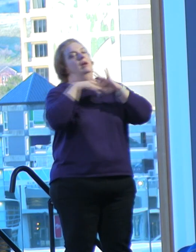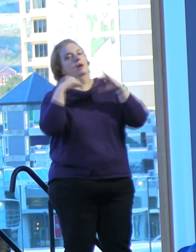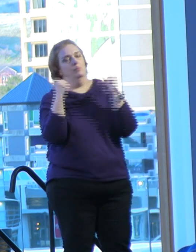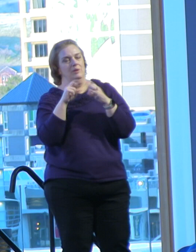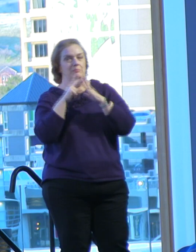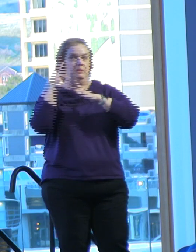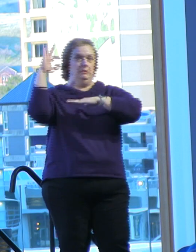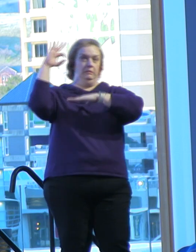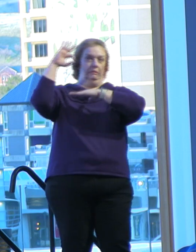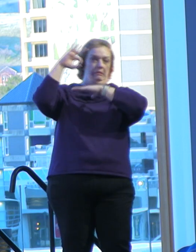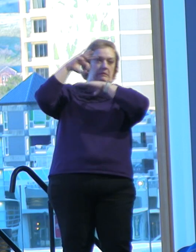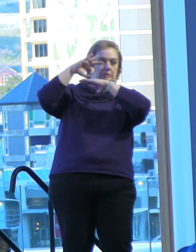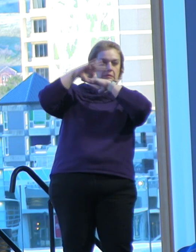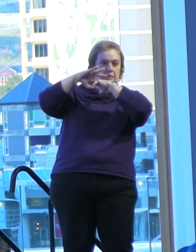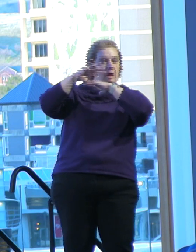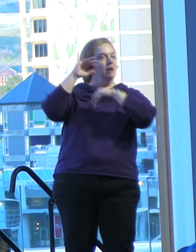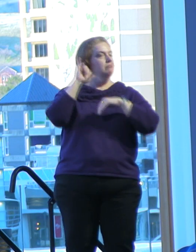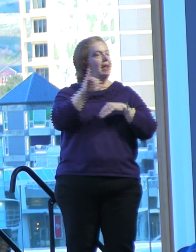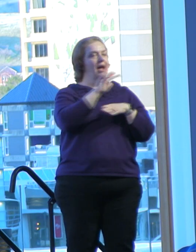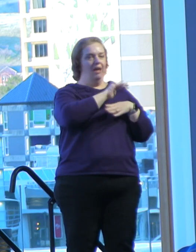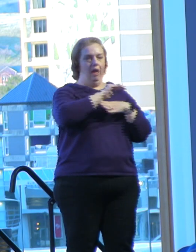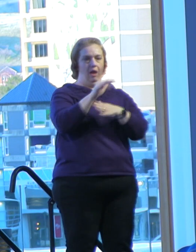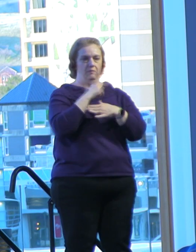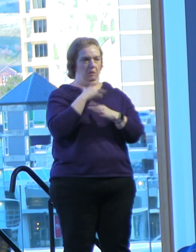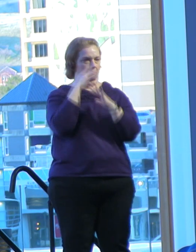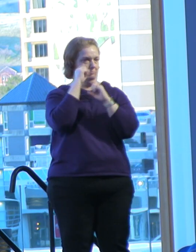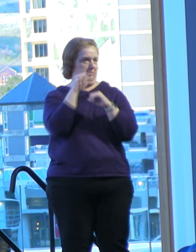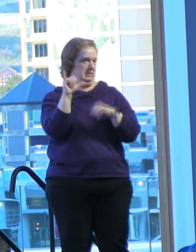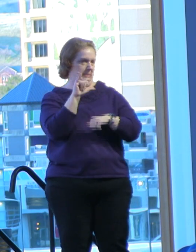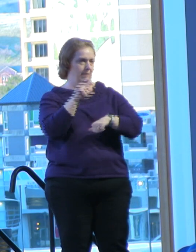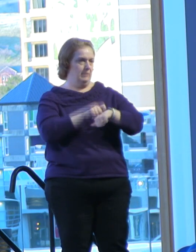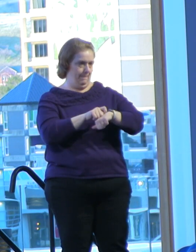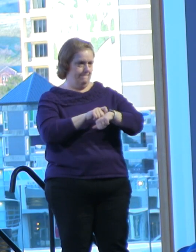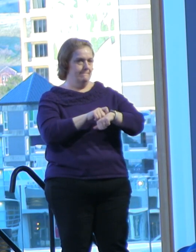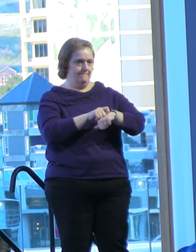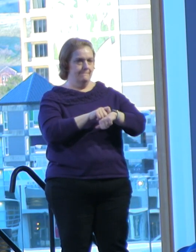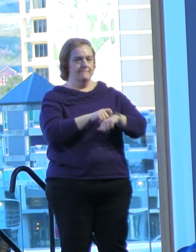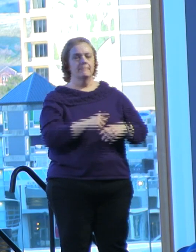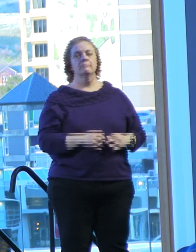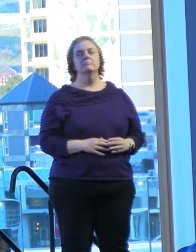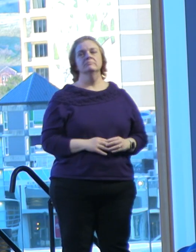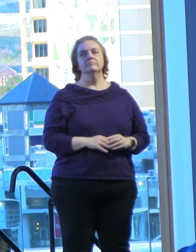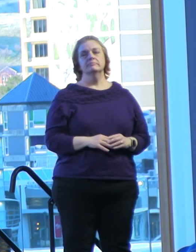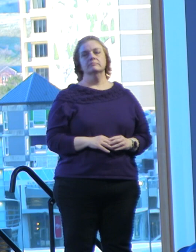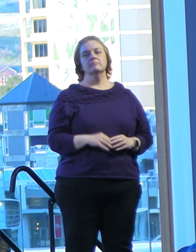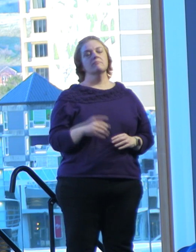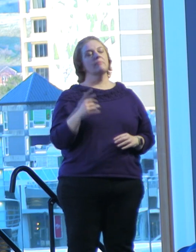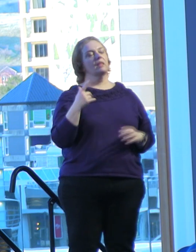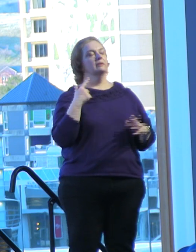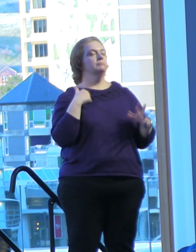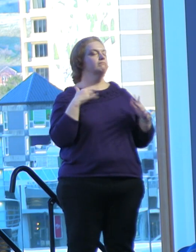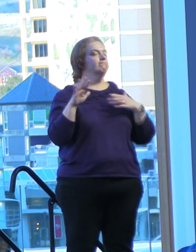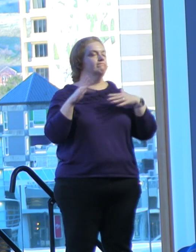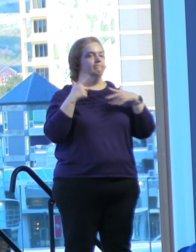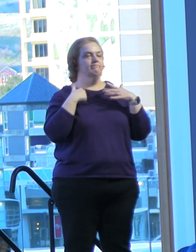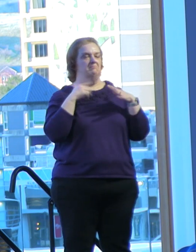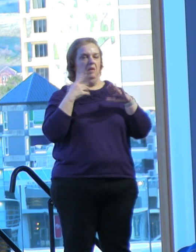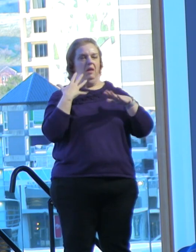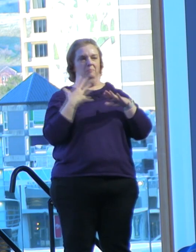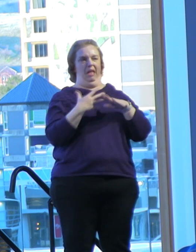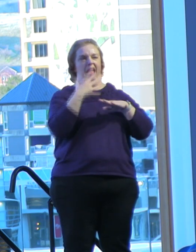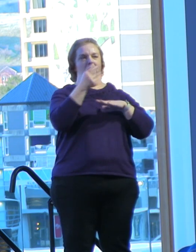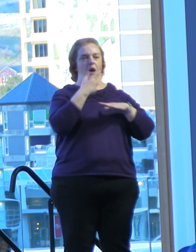dusk. And this is the same time I would leave every single night from the center where I would go. And I'm walking out of the main entrance of